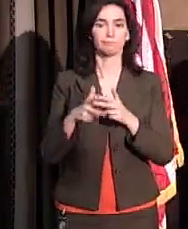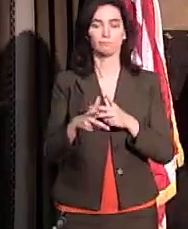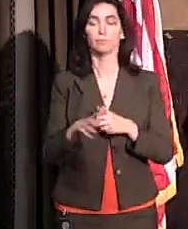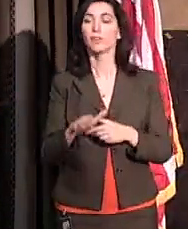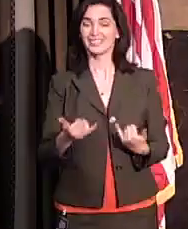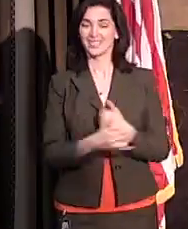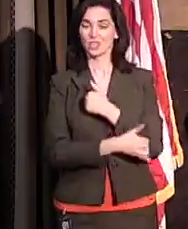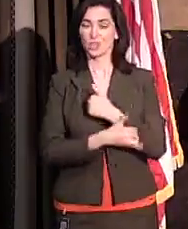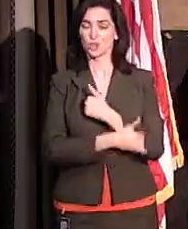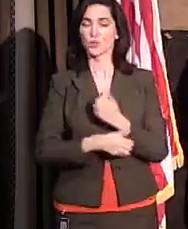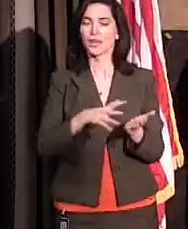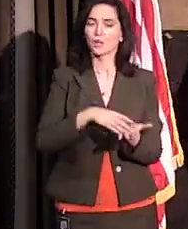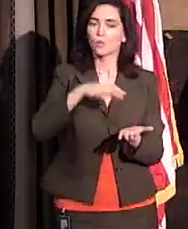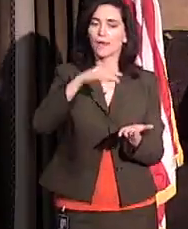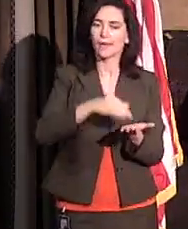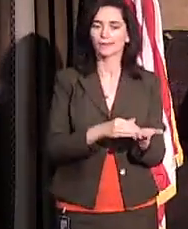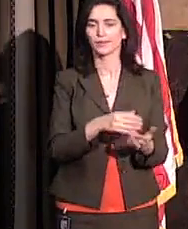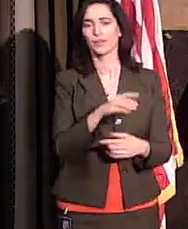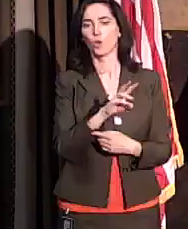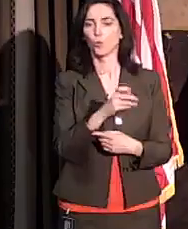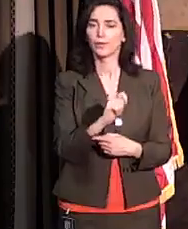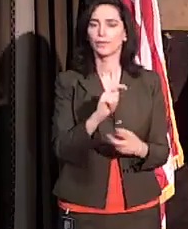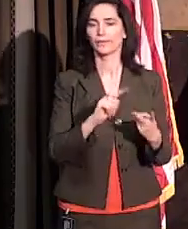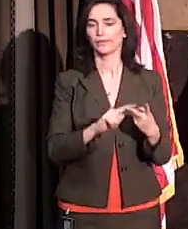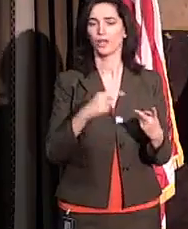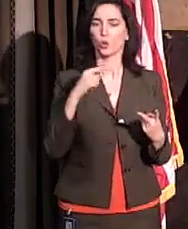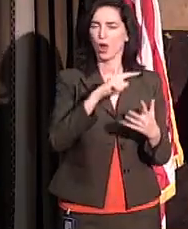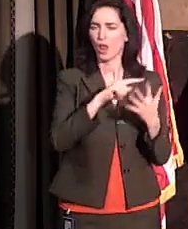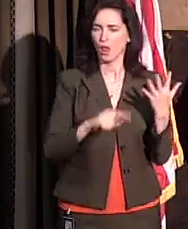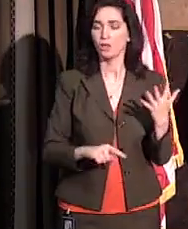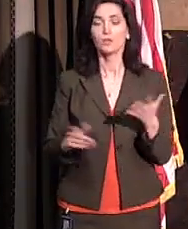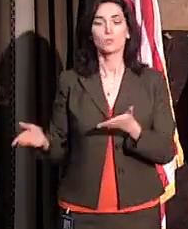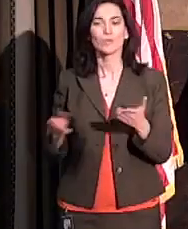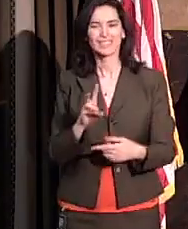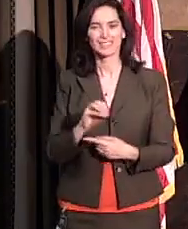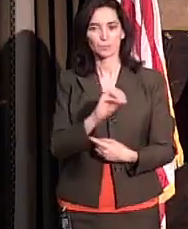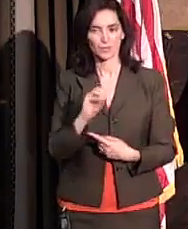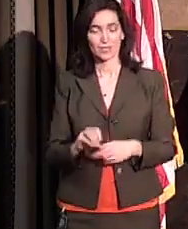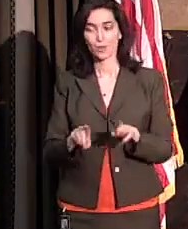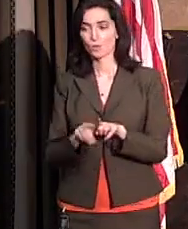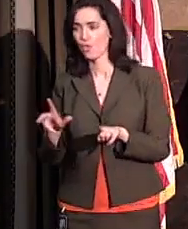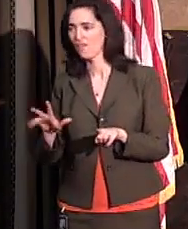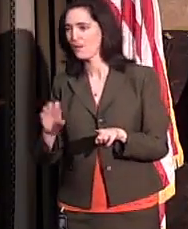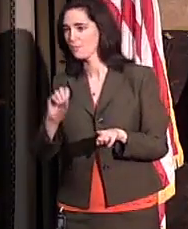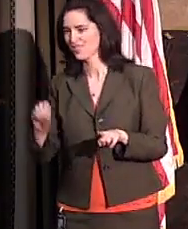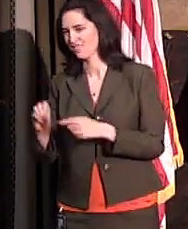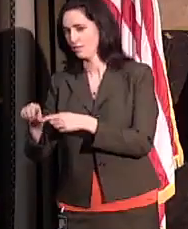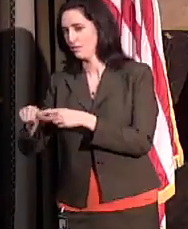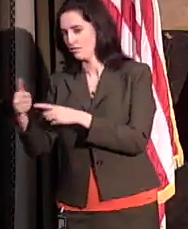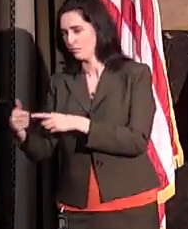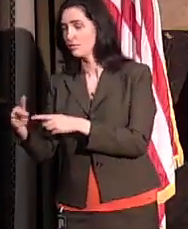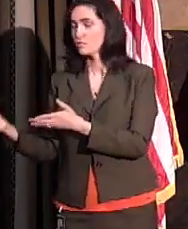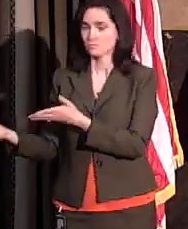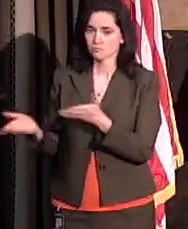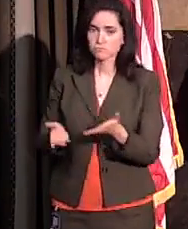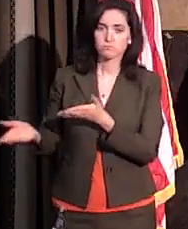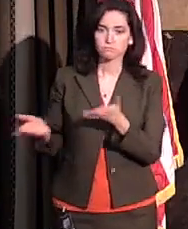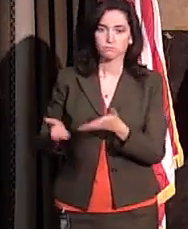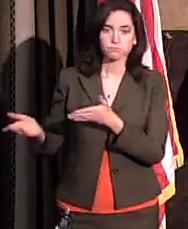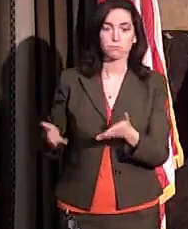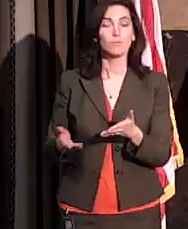carrying 25% of U.S. waterborne commerce. And so many of our ports have that critical intermodal